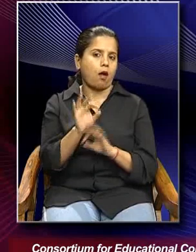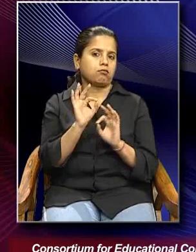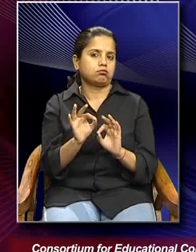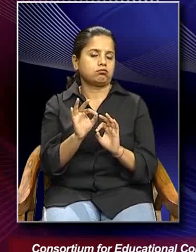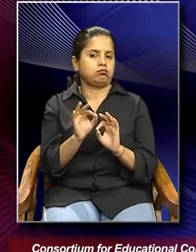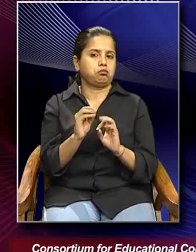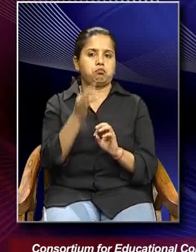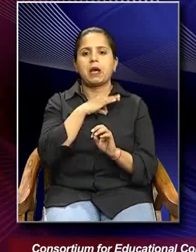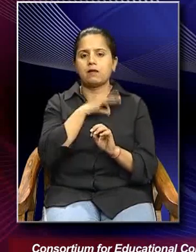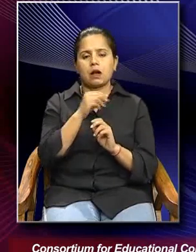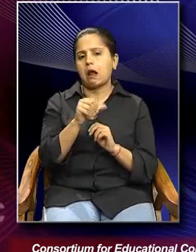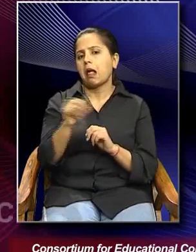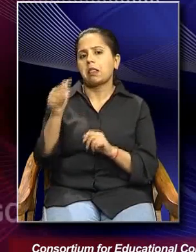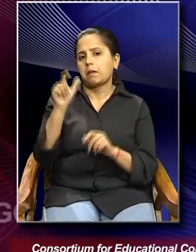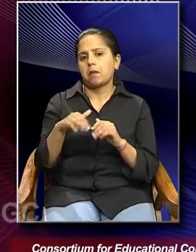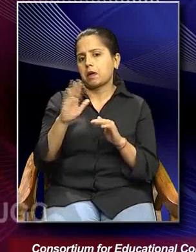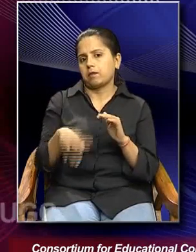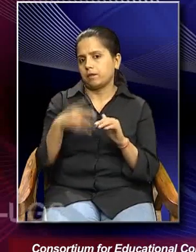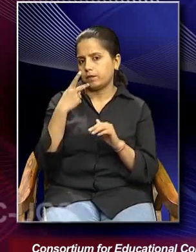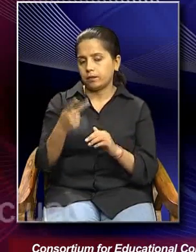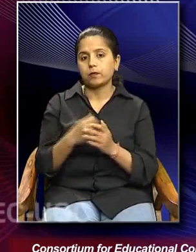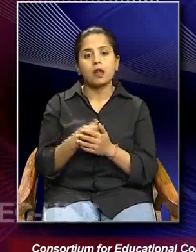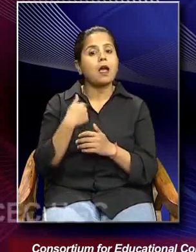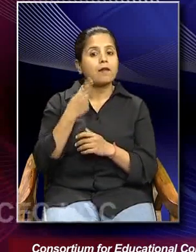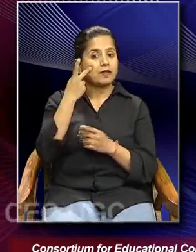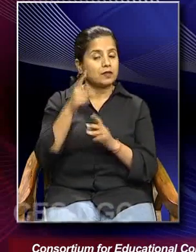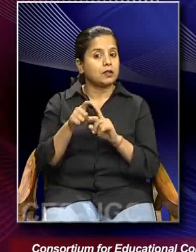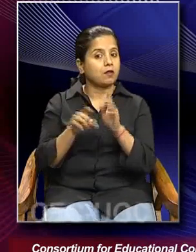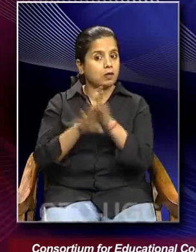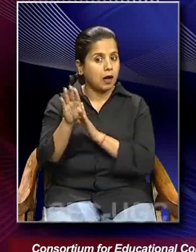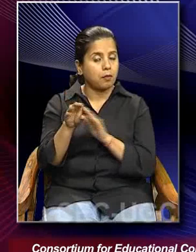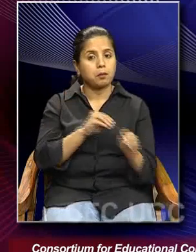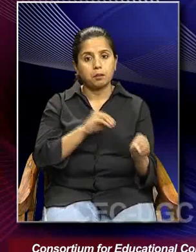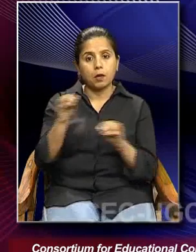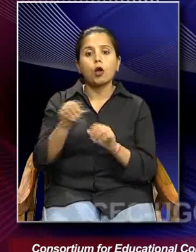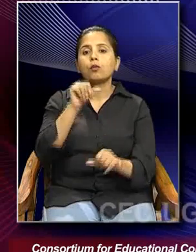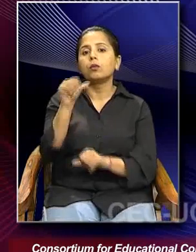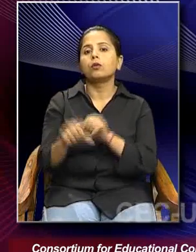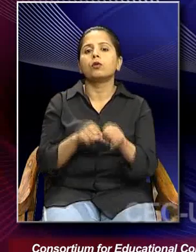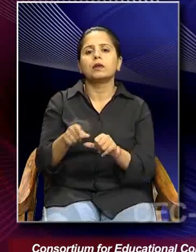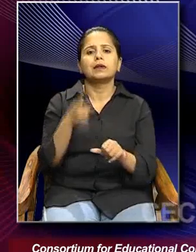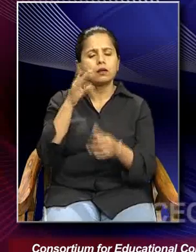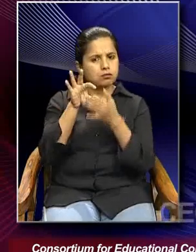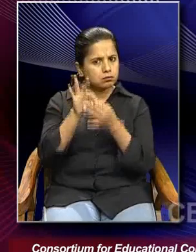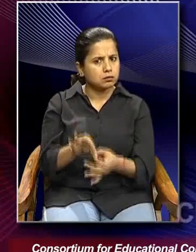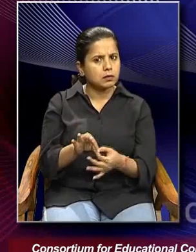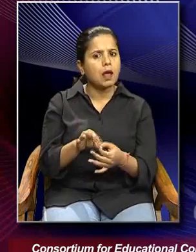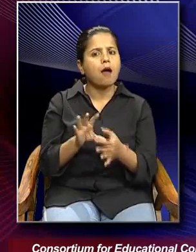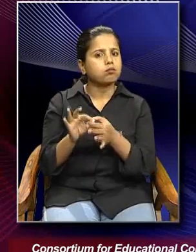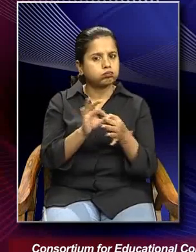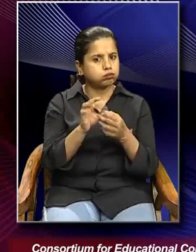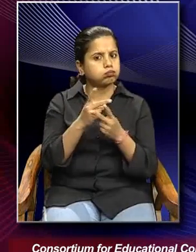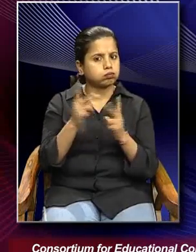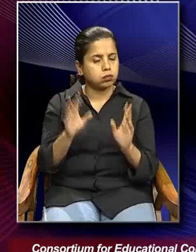other people. We have also seen that development and migration processes are closely related.